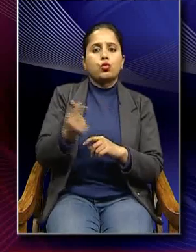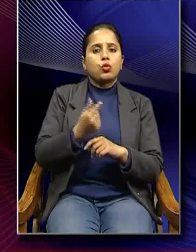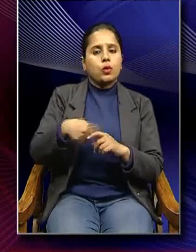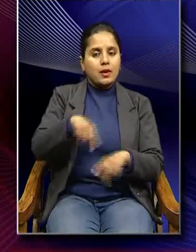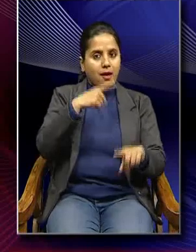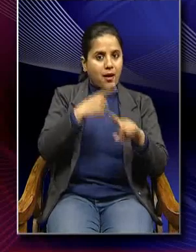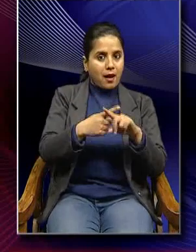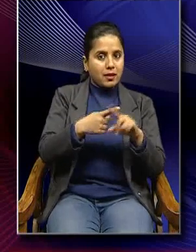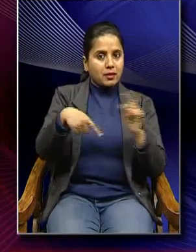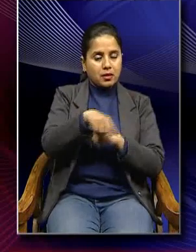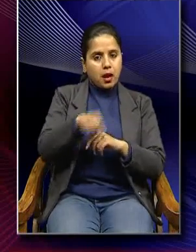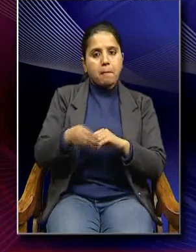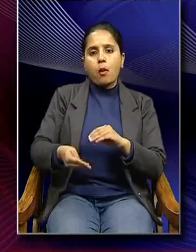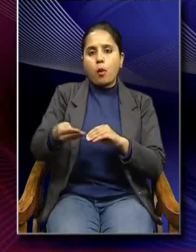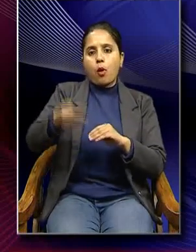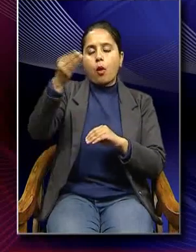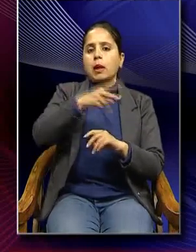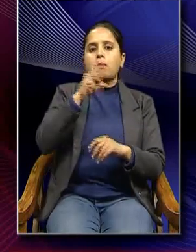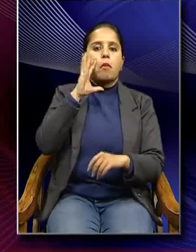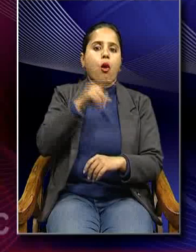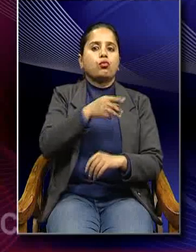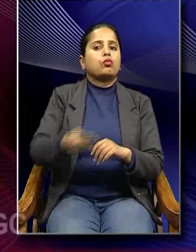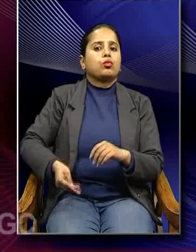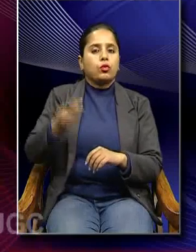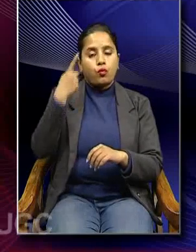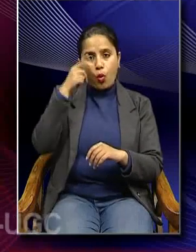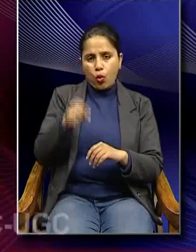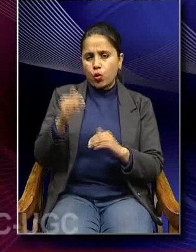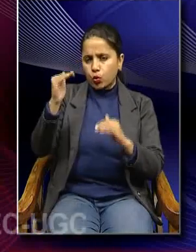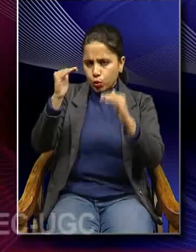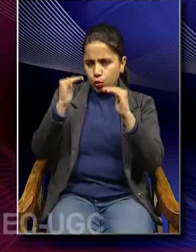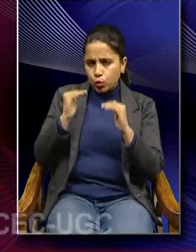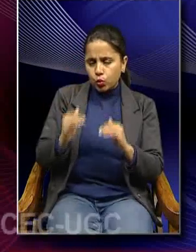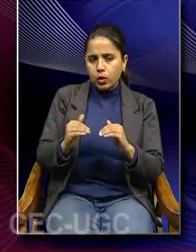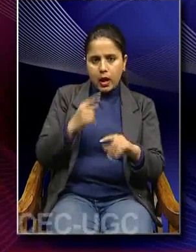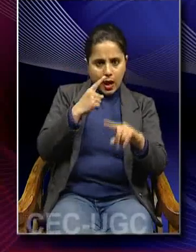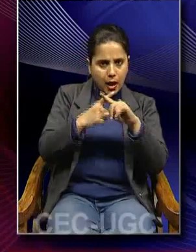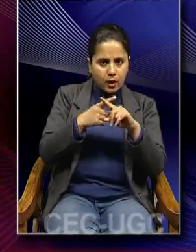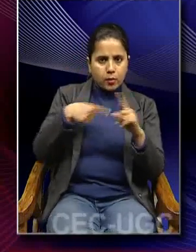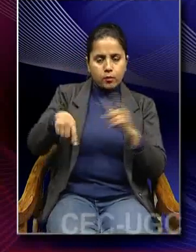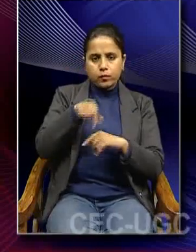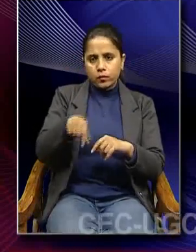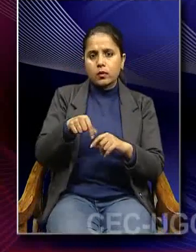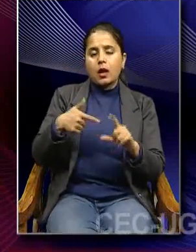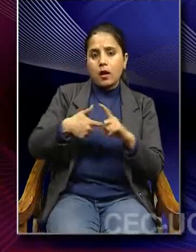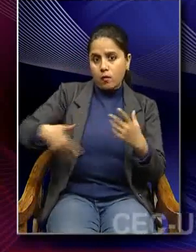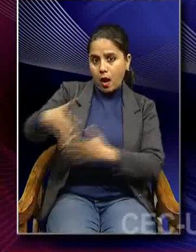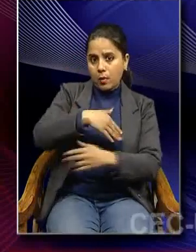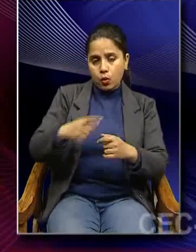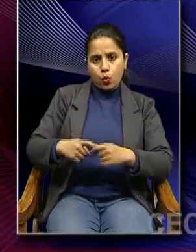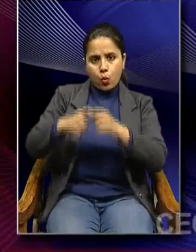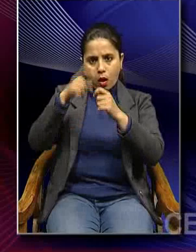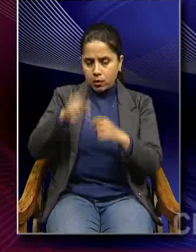X increases. For the low levels of X, environmental quality must